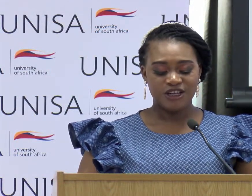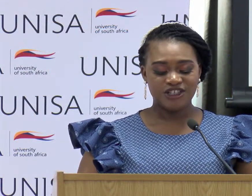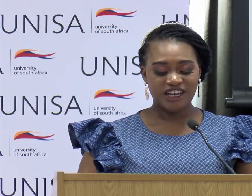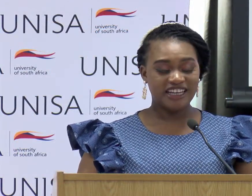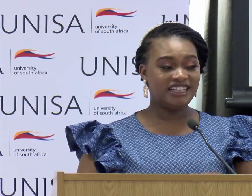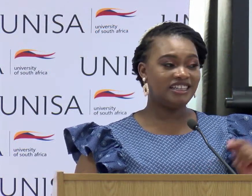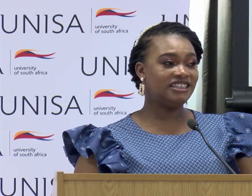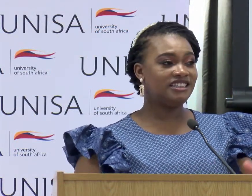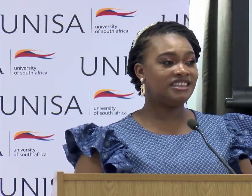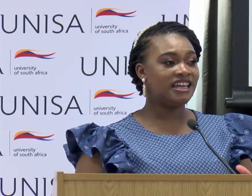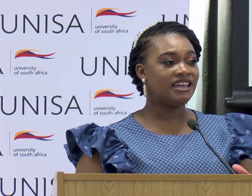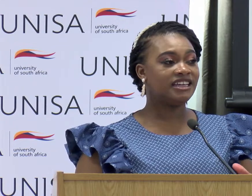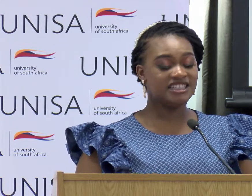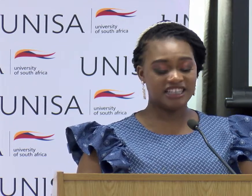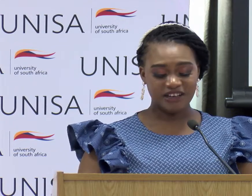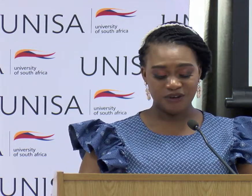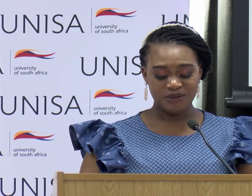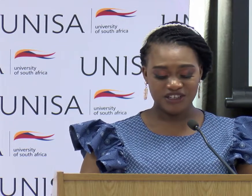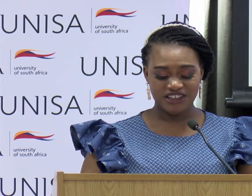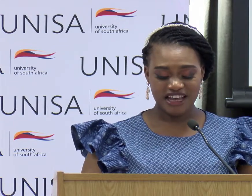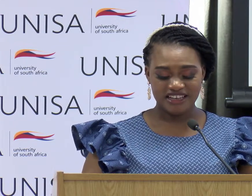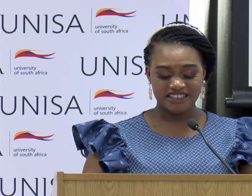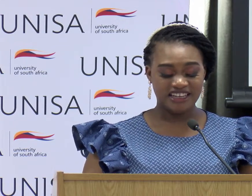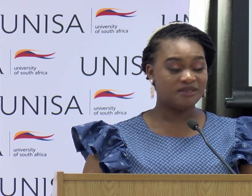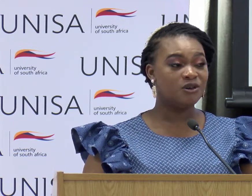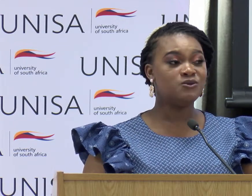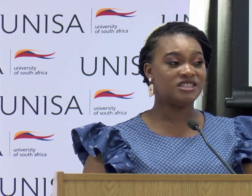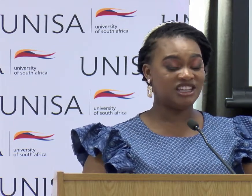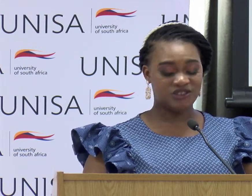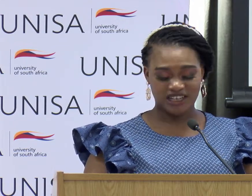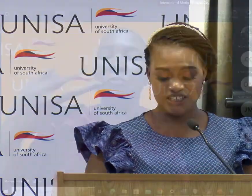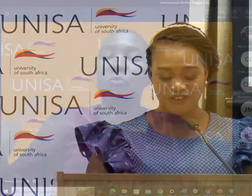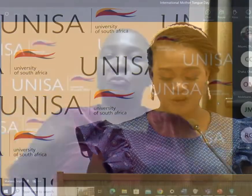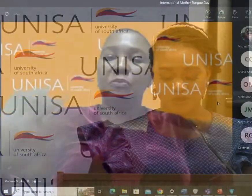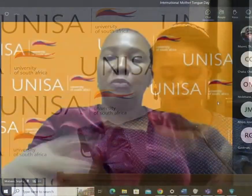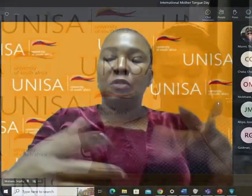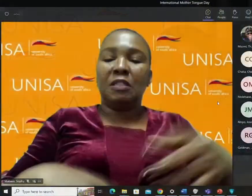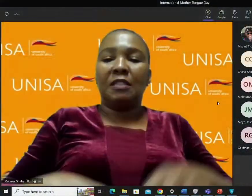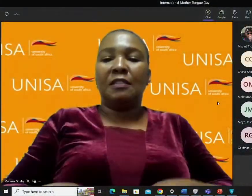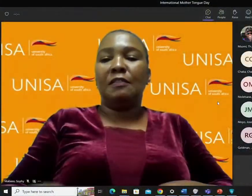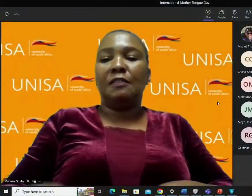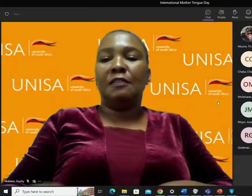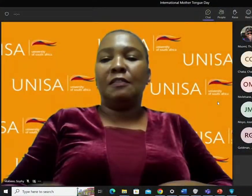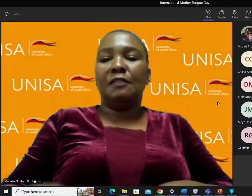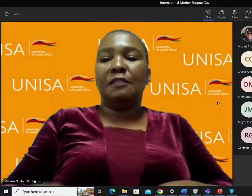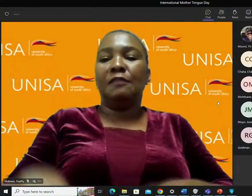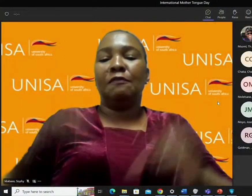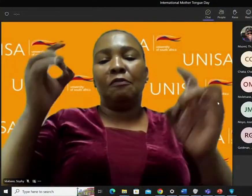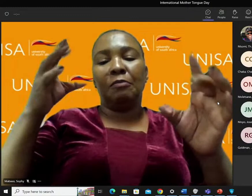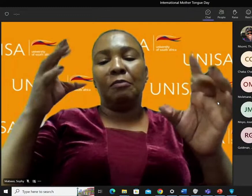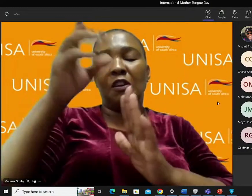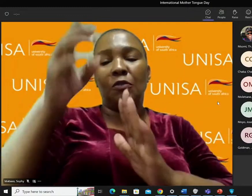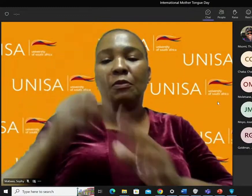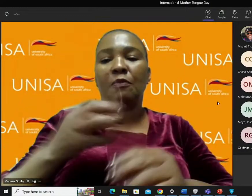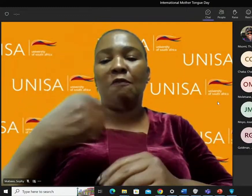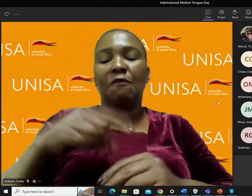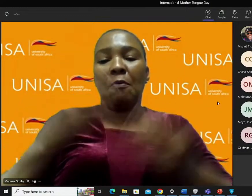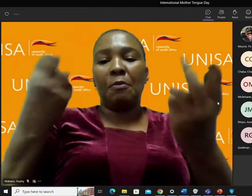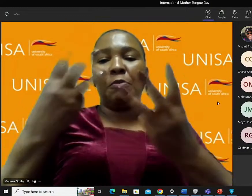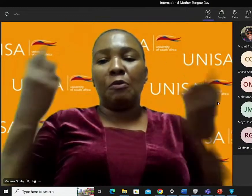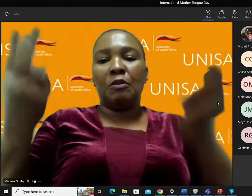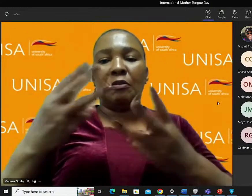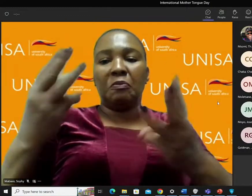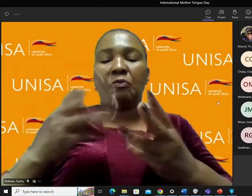for sharing the critical information that the remote was actually developed for people who are differently abled from